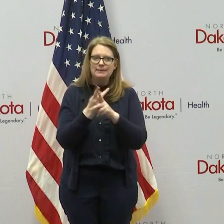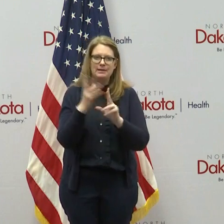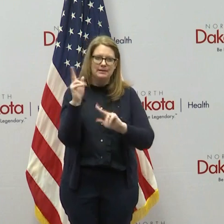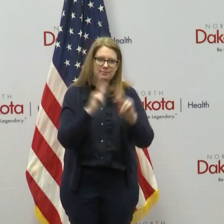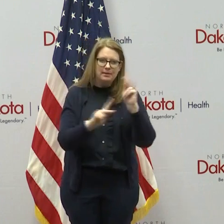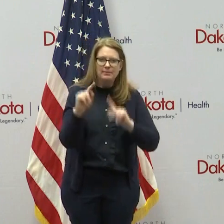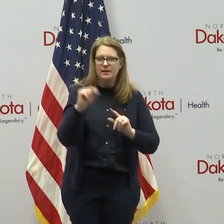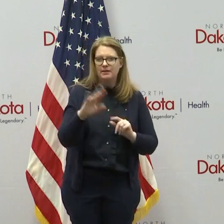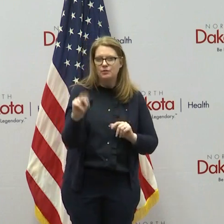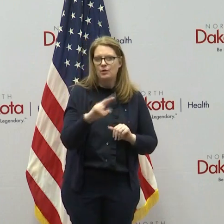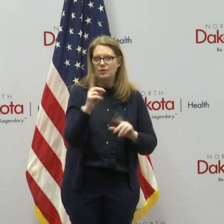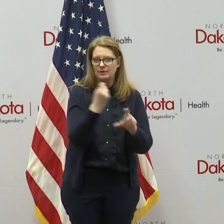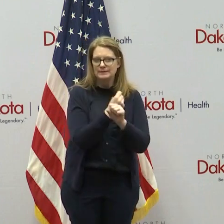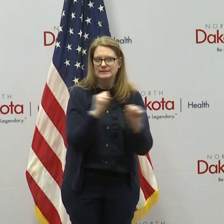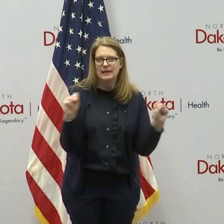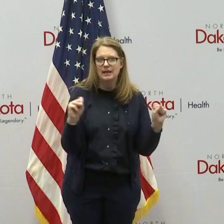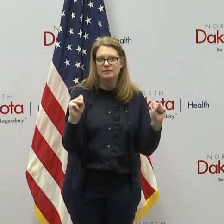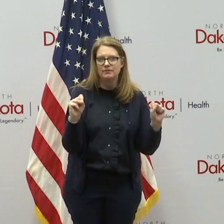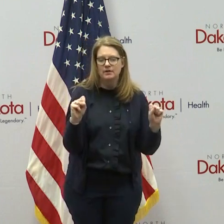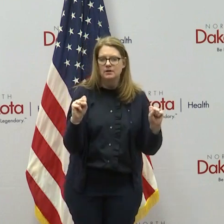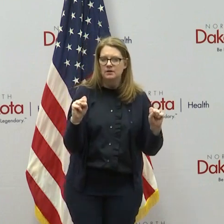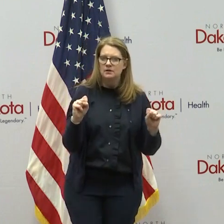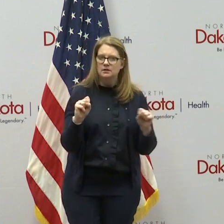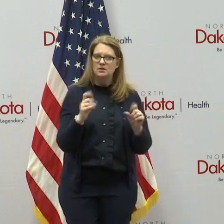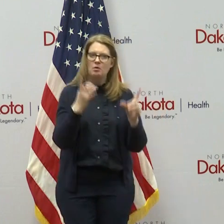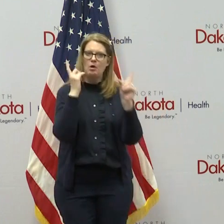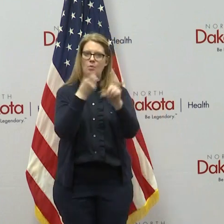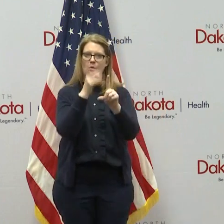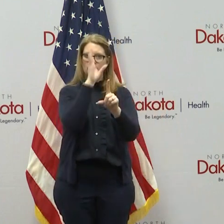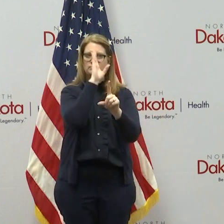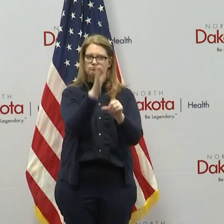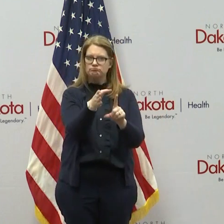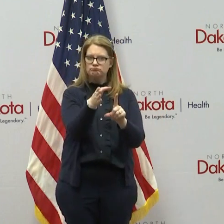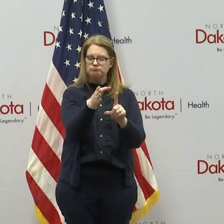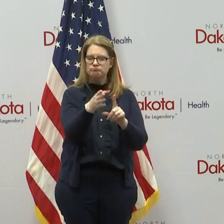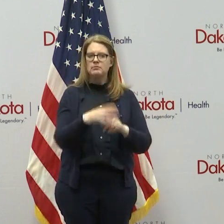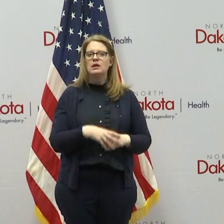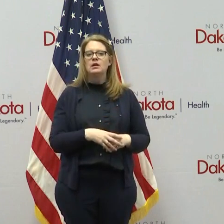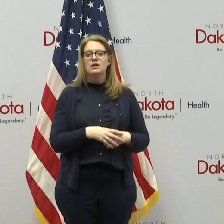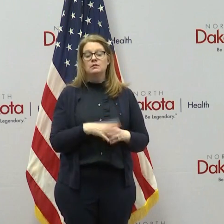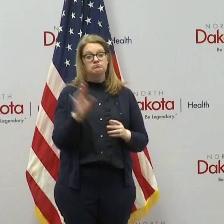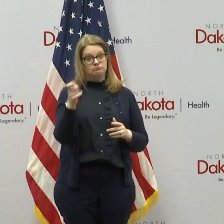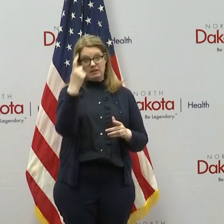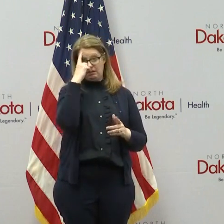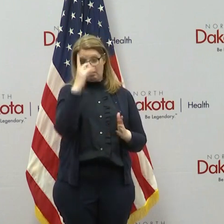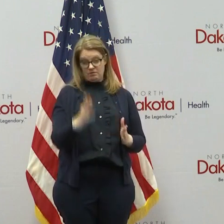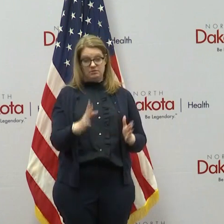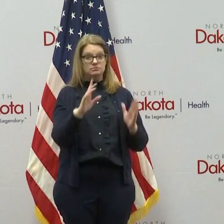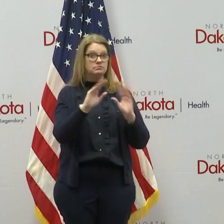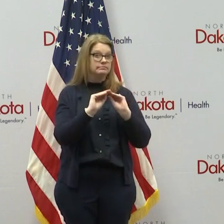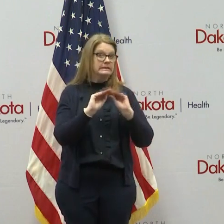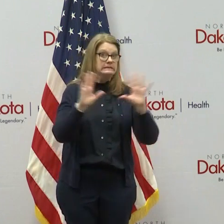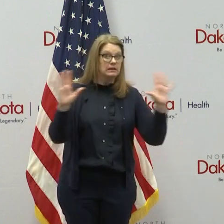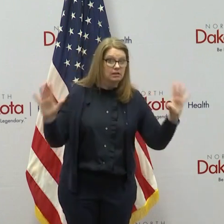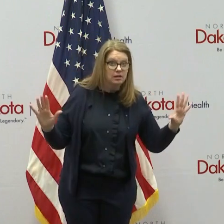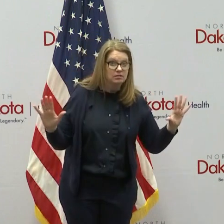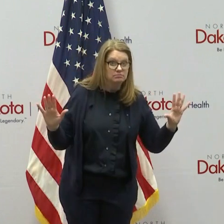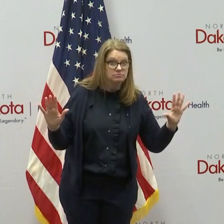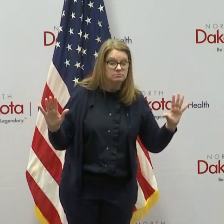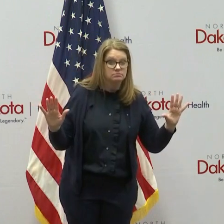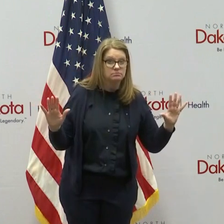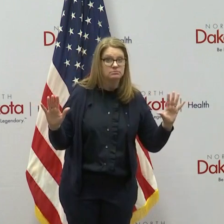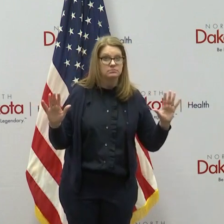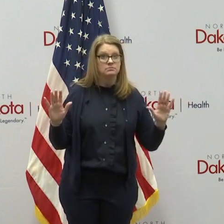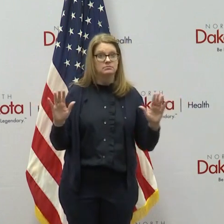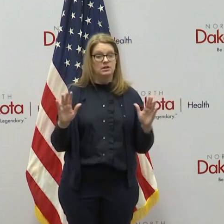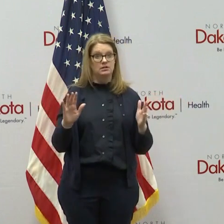our marching orders were pretty straightforward. The governor made no mistake about letting us know what his